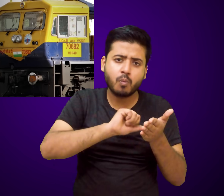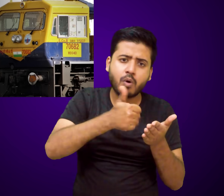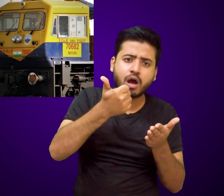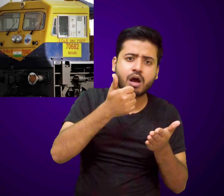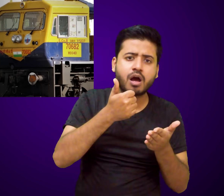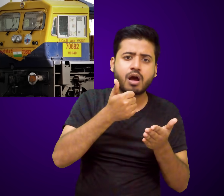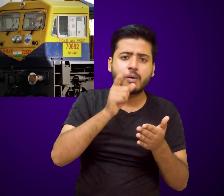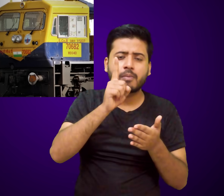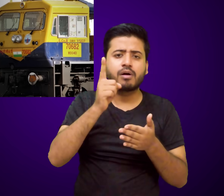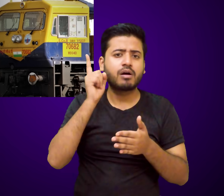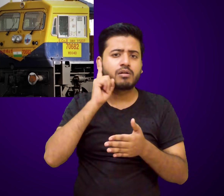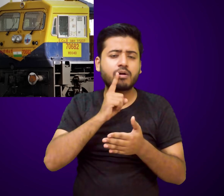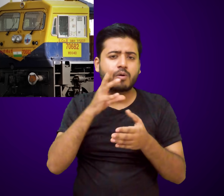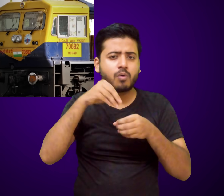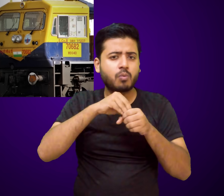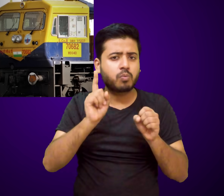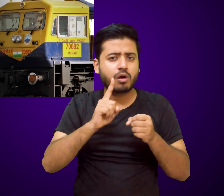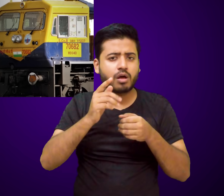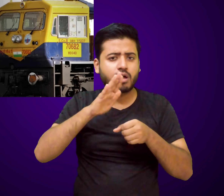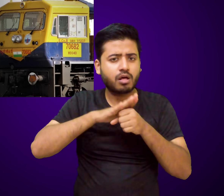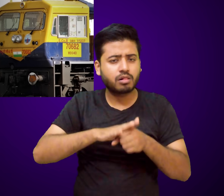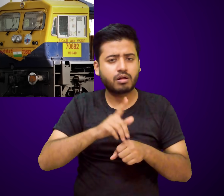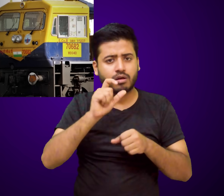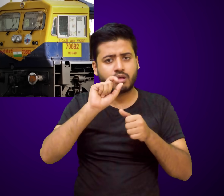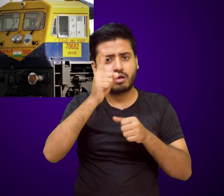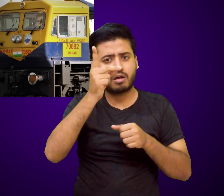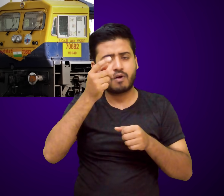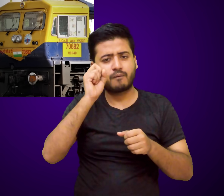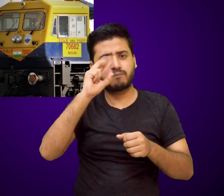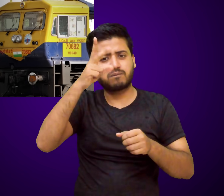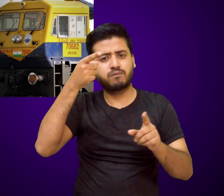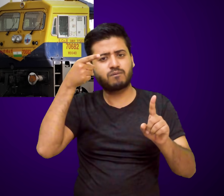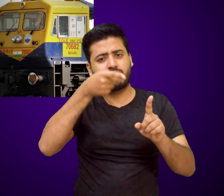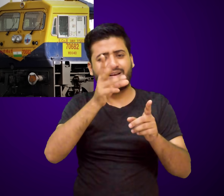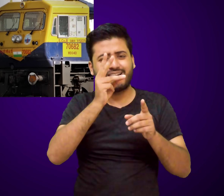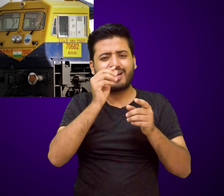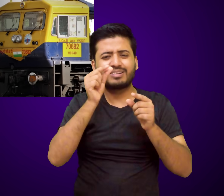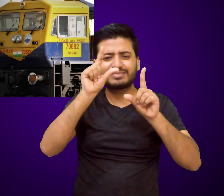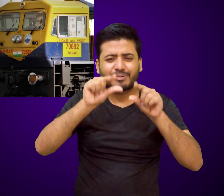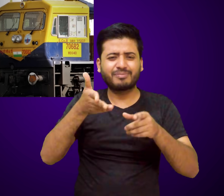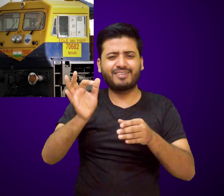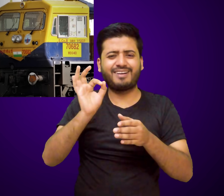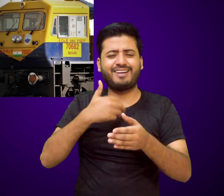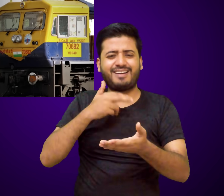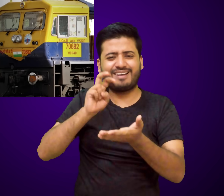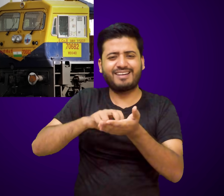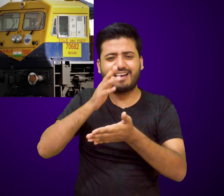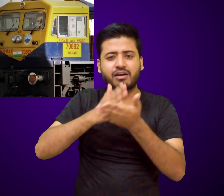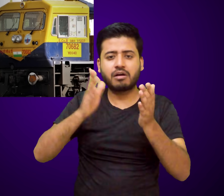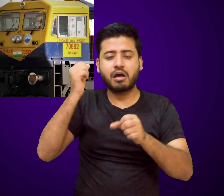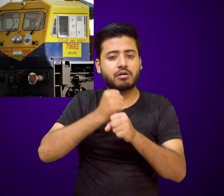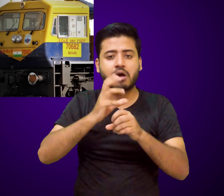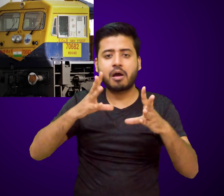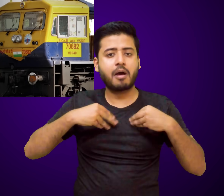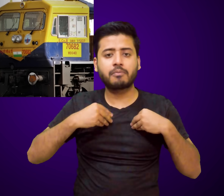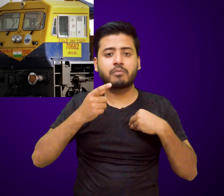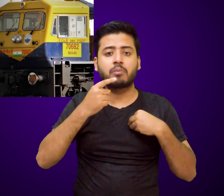Carry documents. Always have your original disability certificate and ticket with you during your journey for verification.